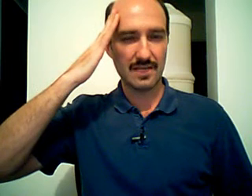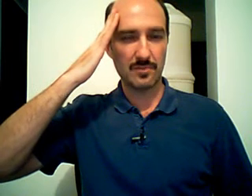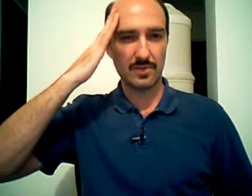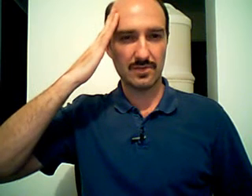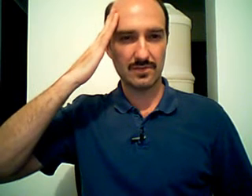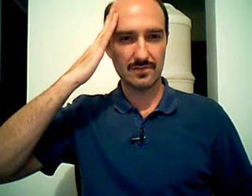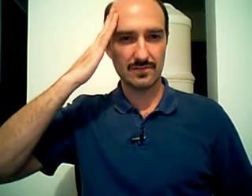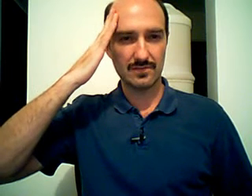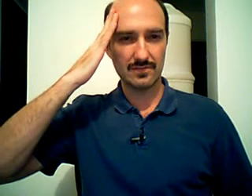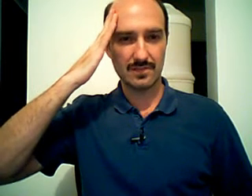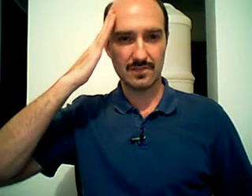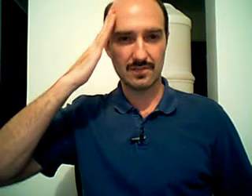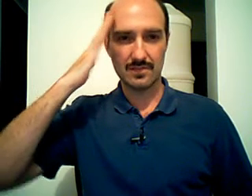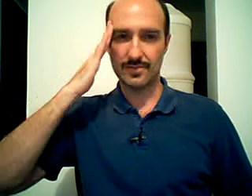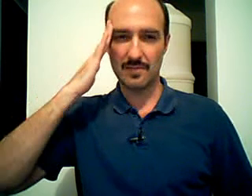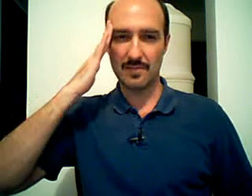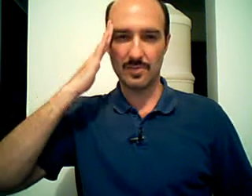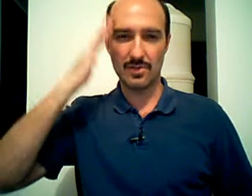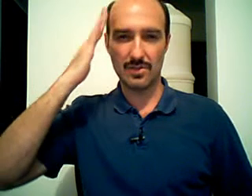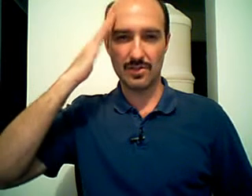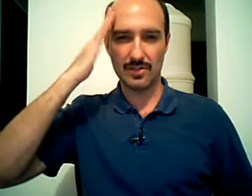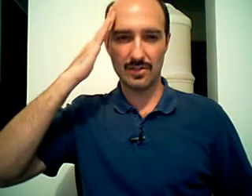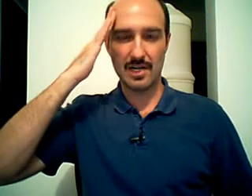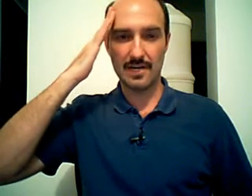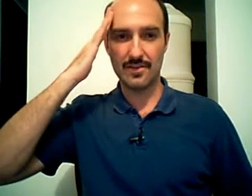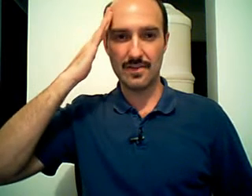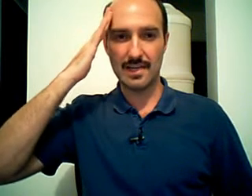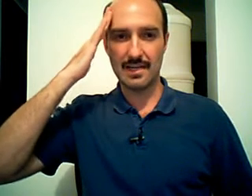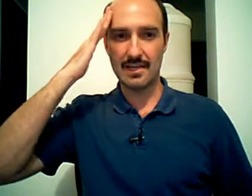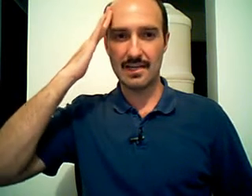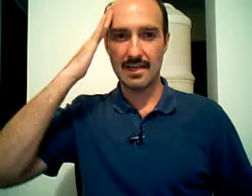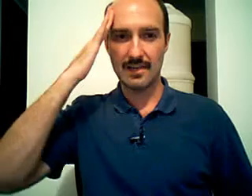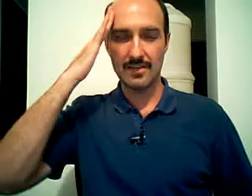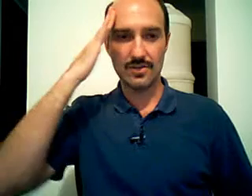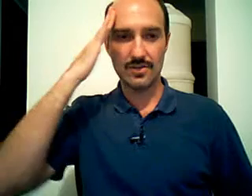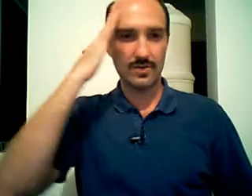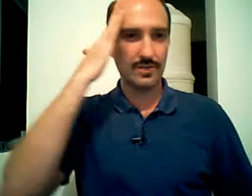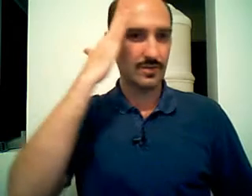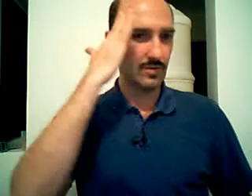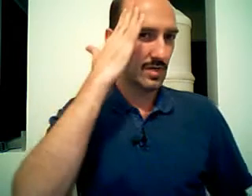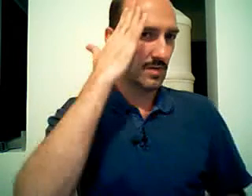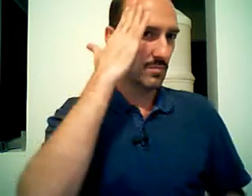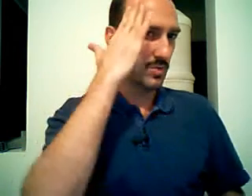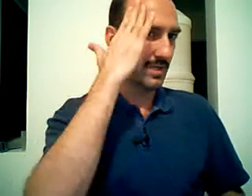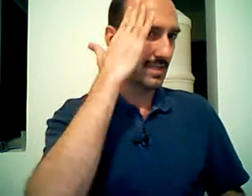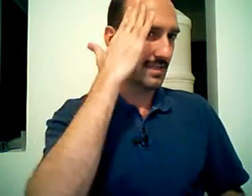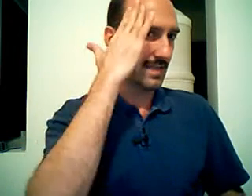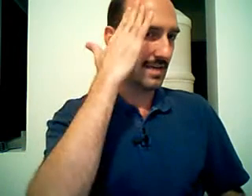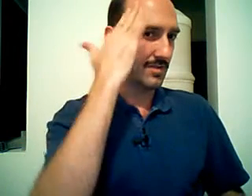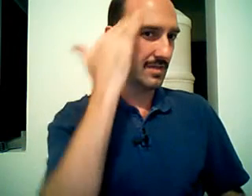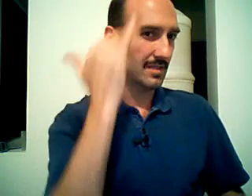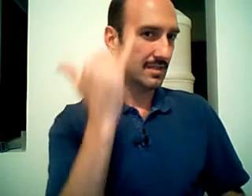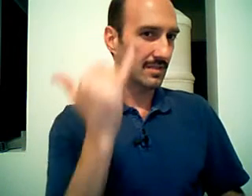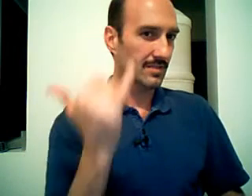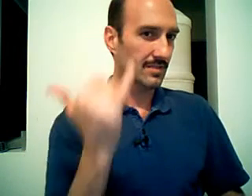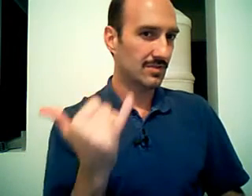temple. Your temple, or a little bit higher than that. And then you're going to bring it down to